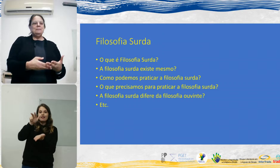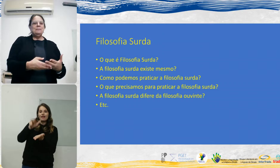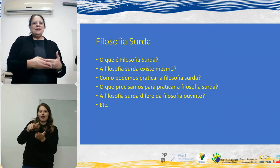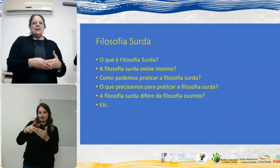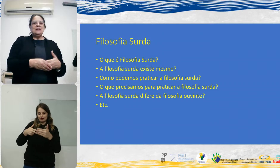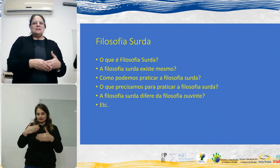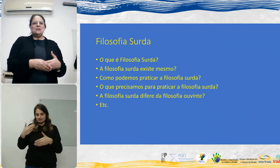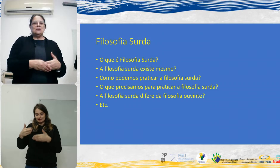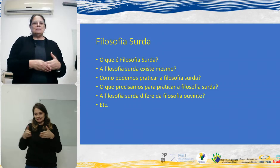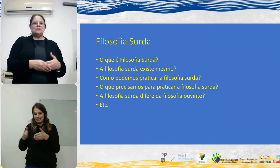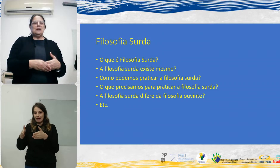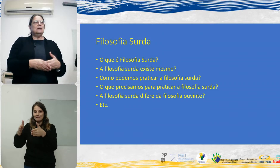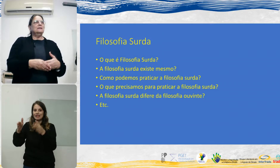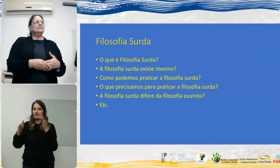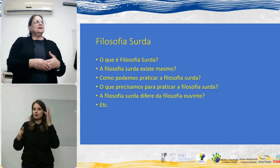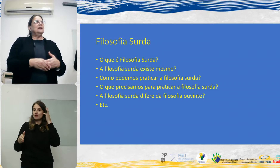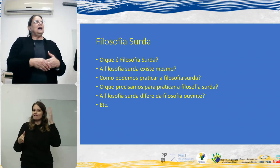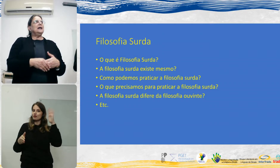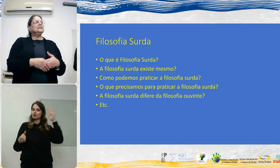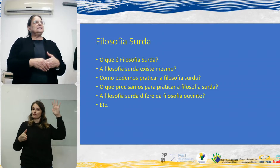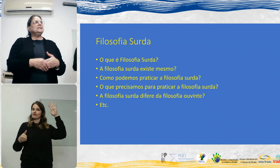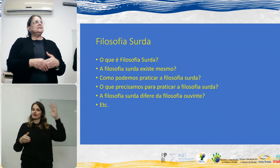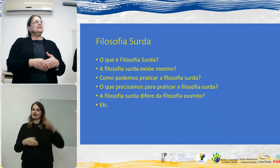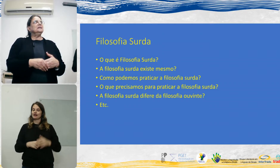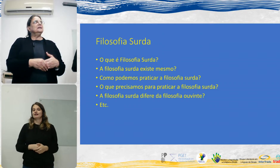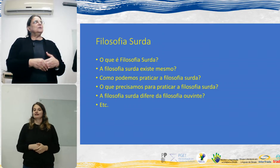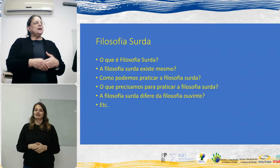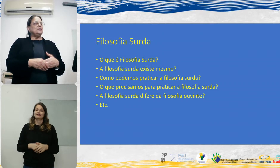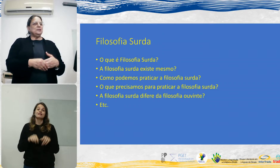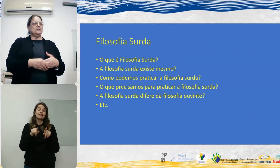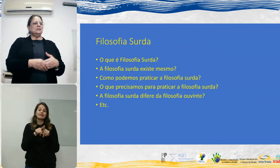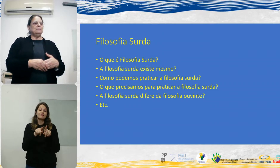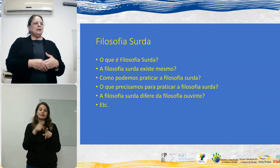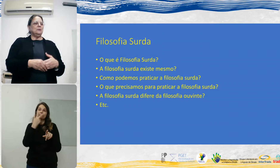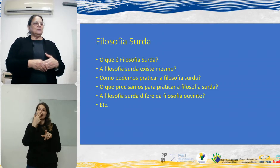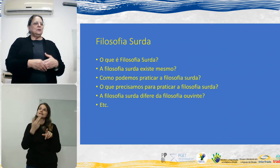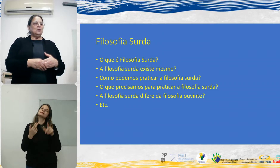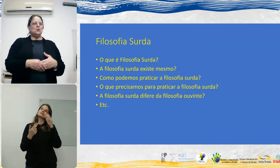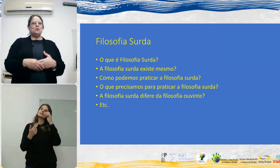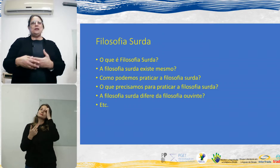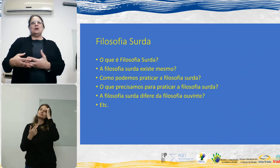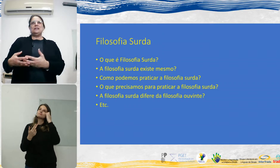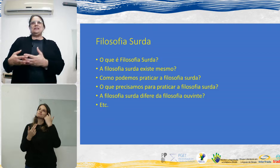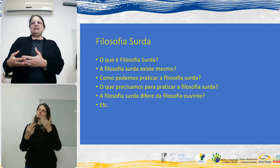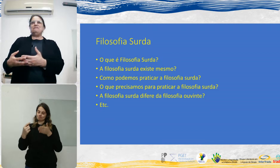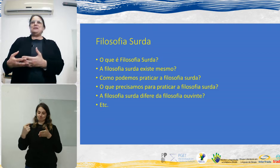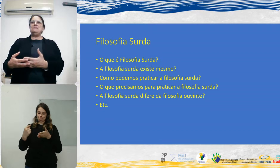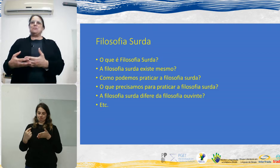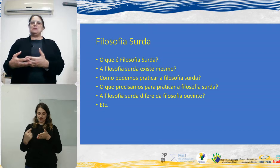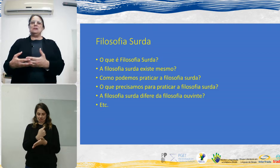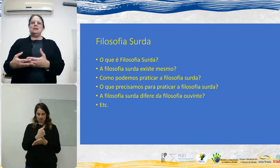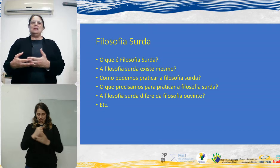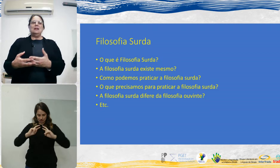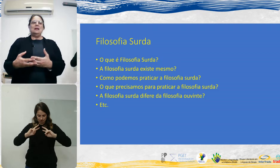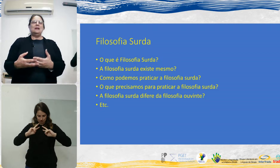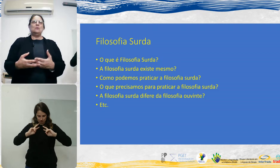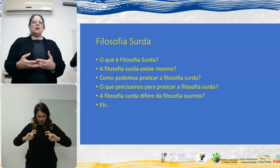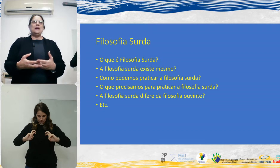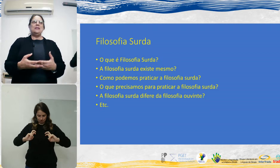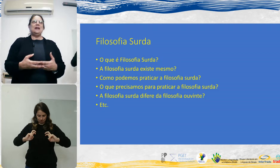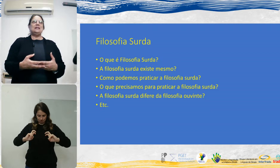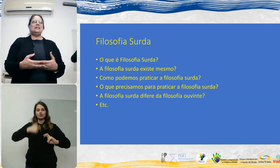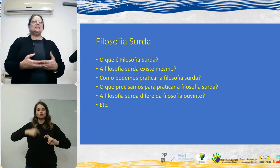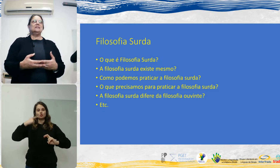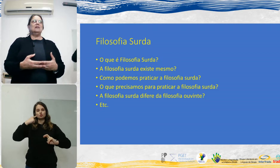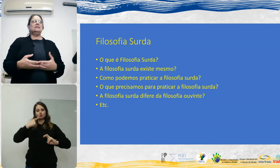philosophy, in terms of asking questions about who we are as deaf people in a